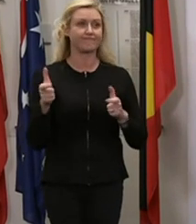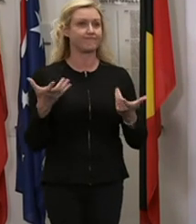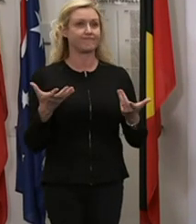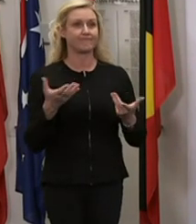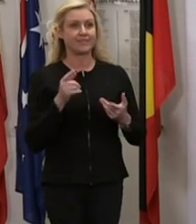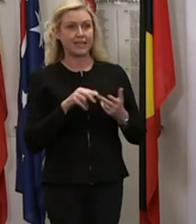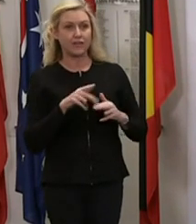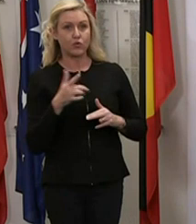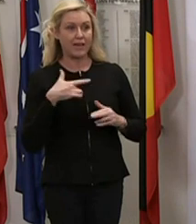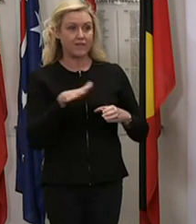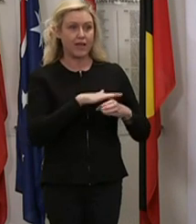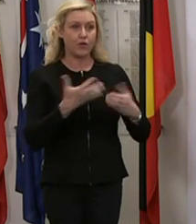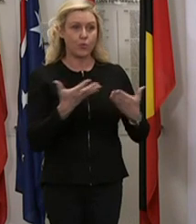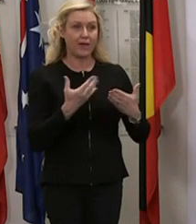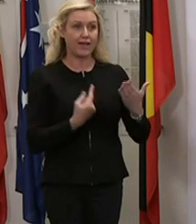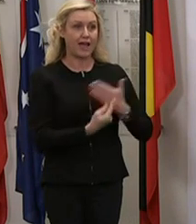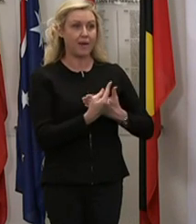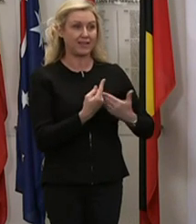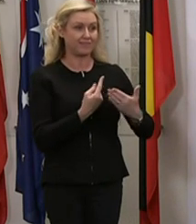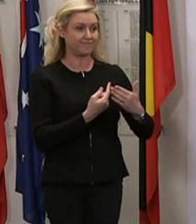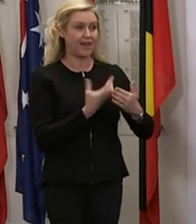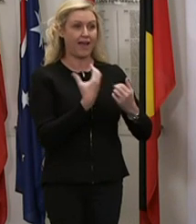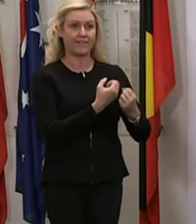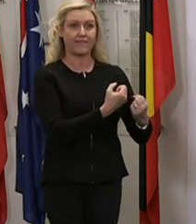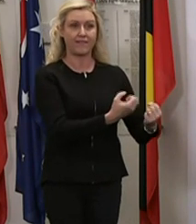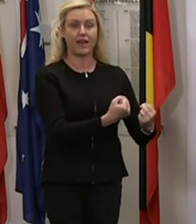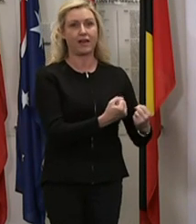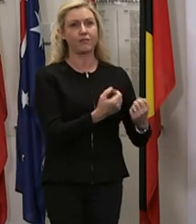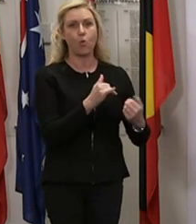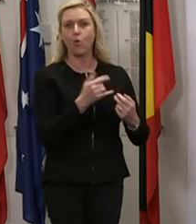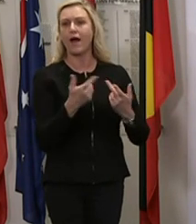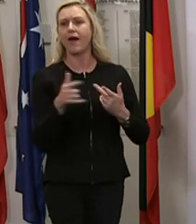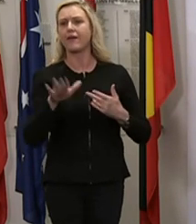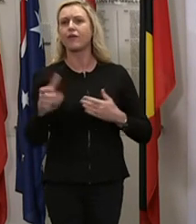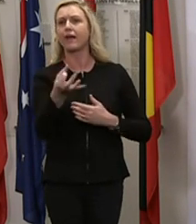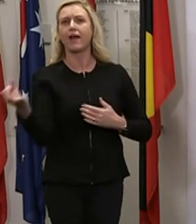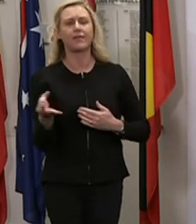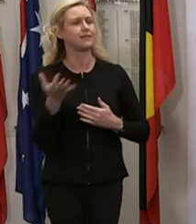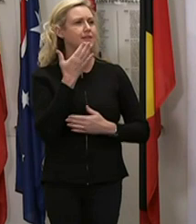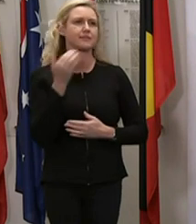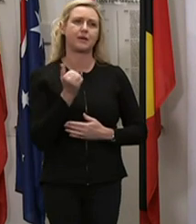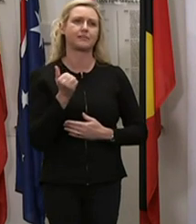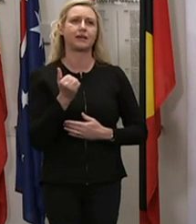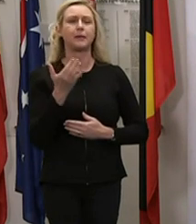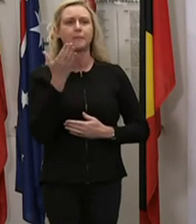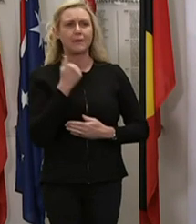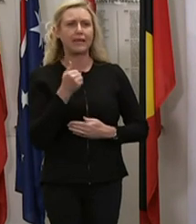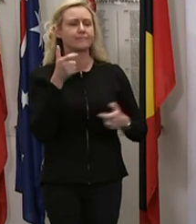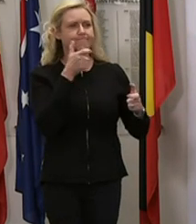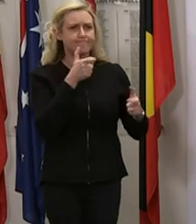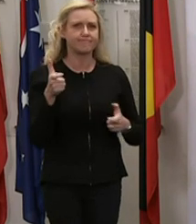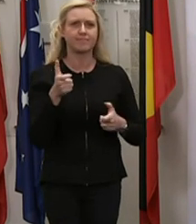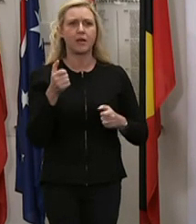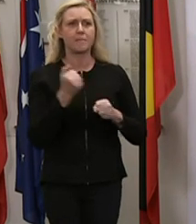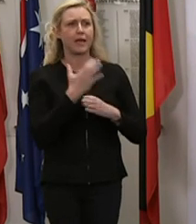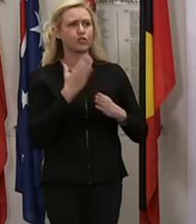which has had cases or not, we want everybody to think seriously about what they're doing over the weekend to make sure you avoid crowds, make